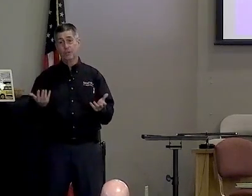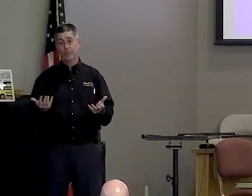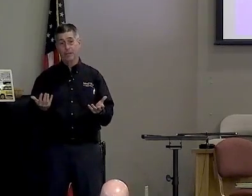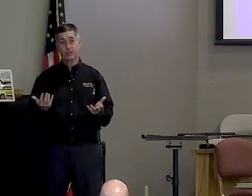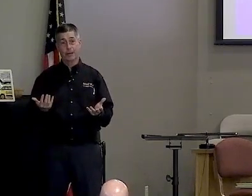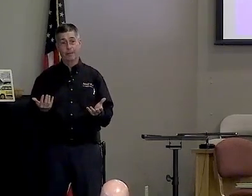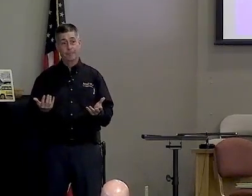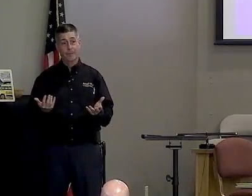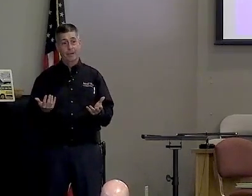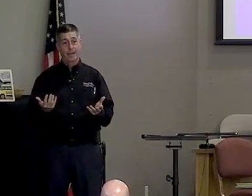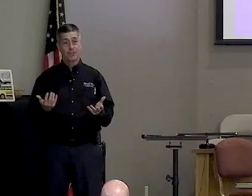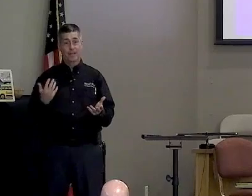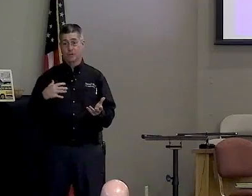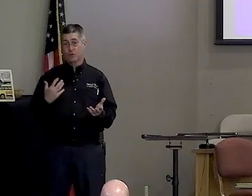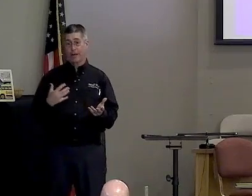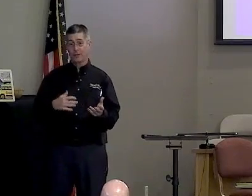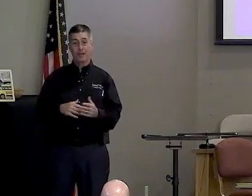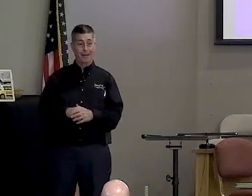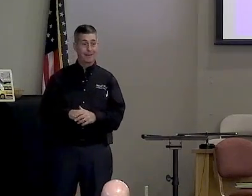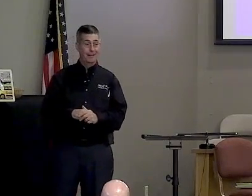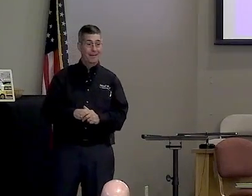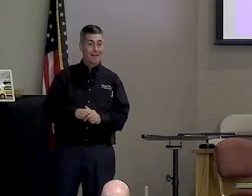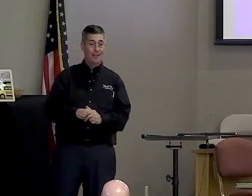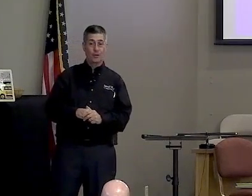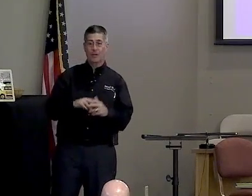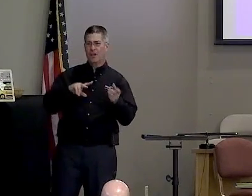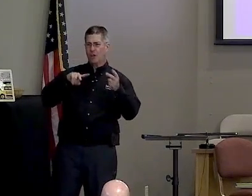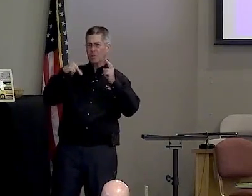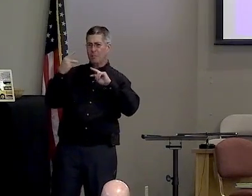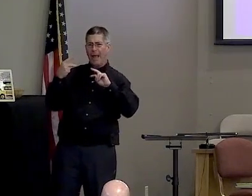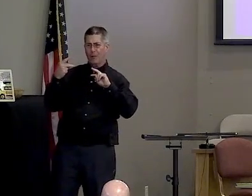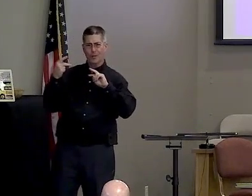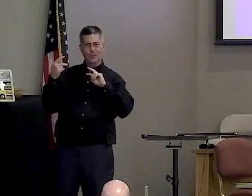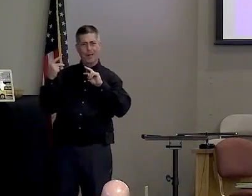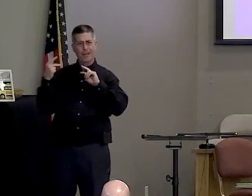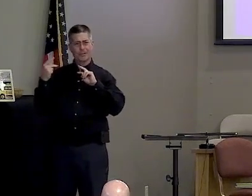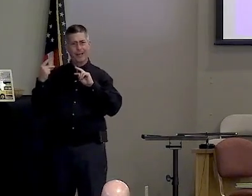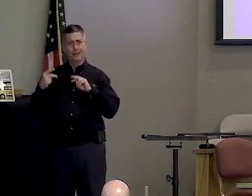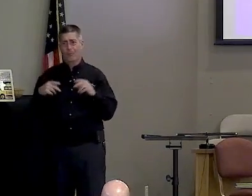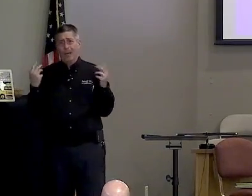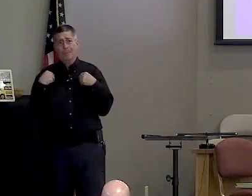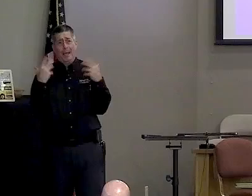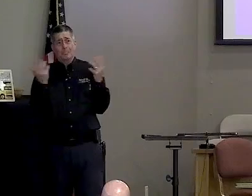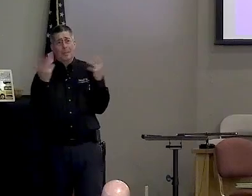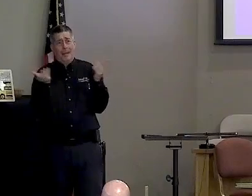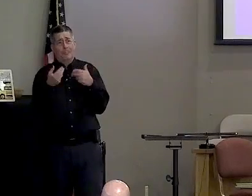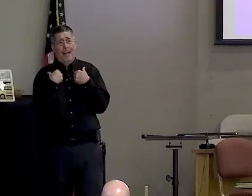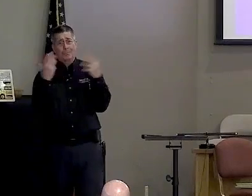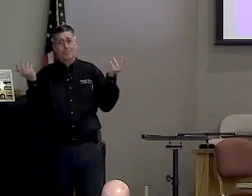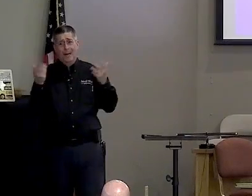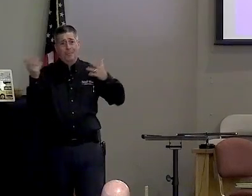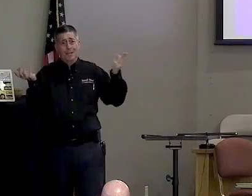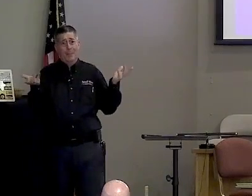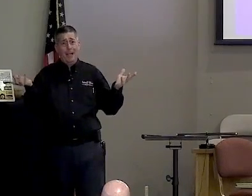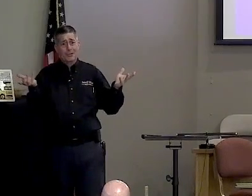the ministry. It's kind of a strange thing. And so it's almost backwards because like, well, I'm not, but I'm not the pastor.